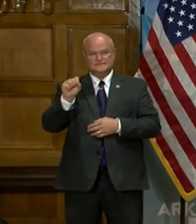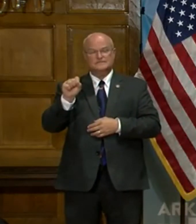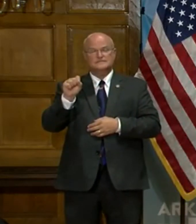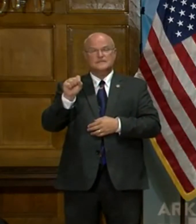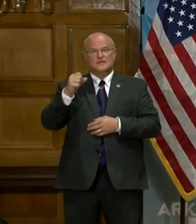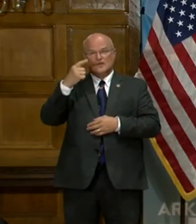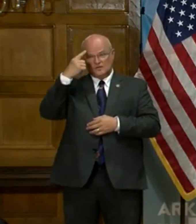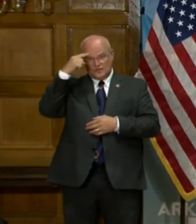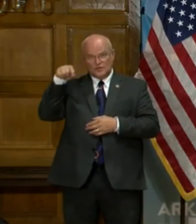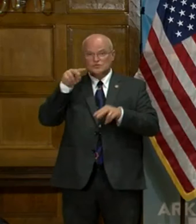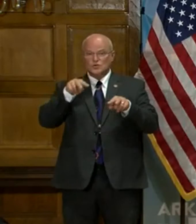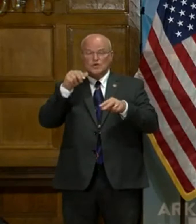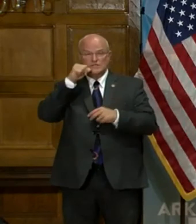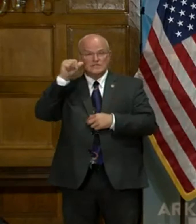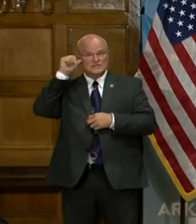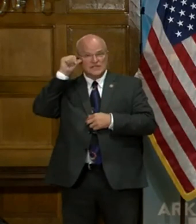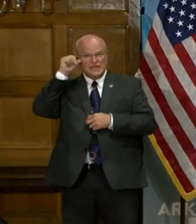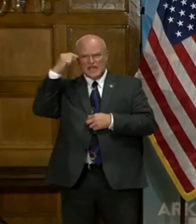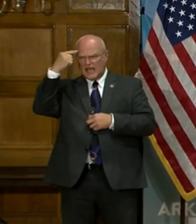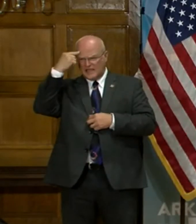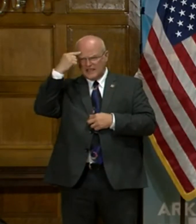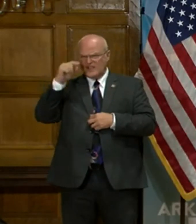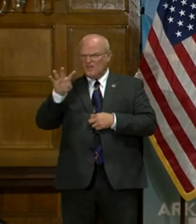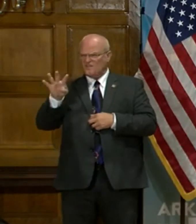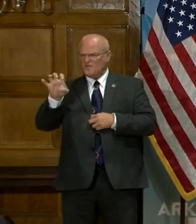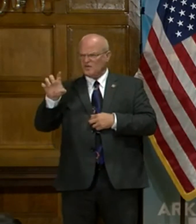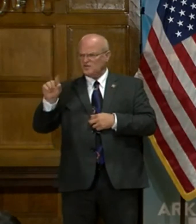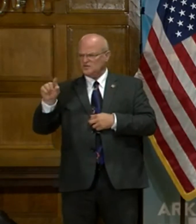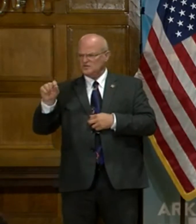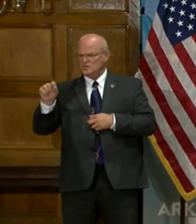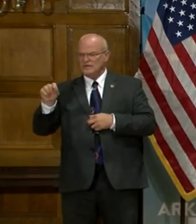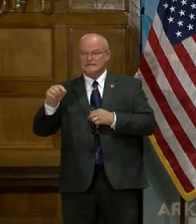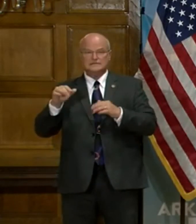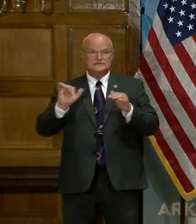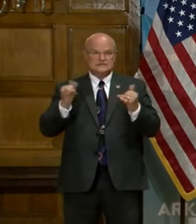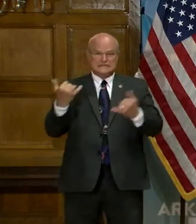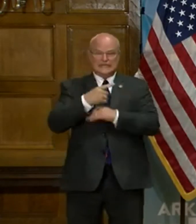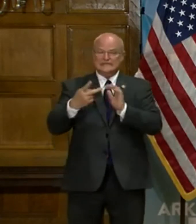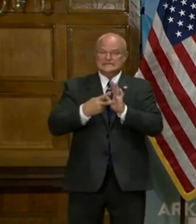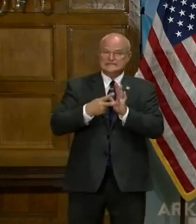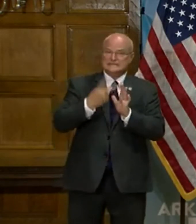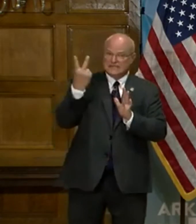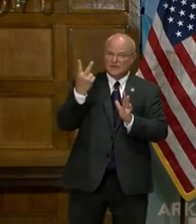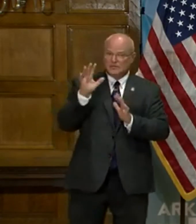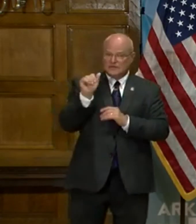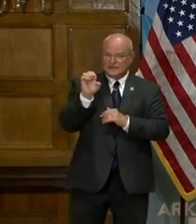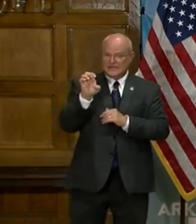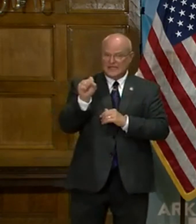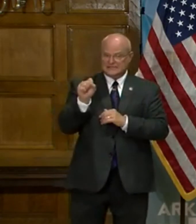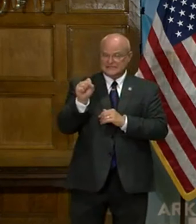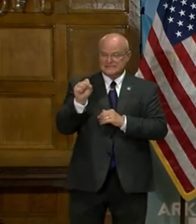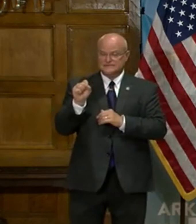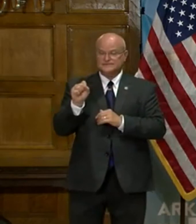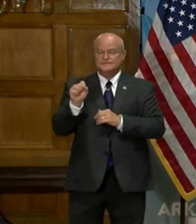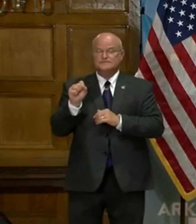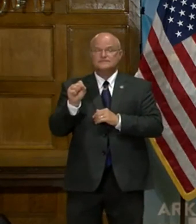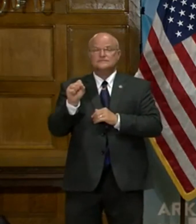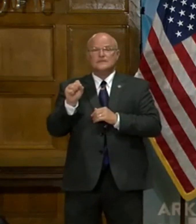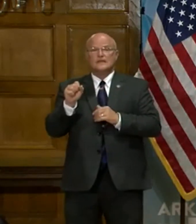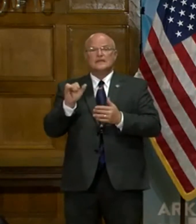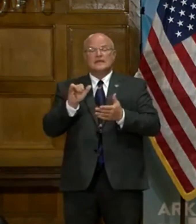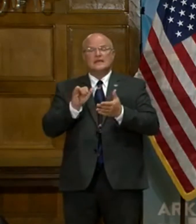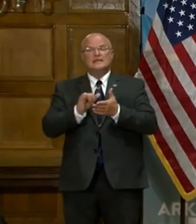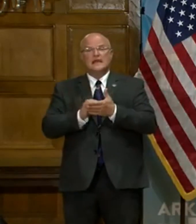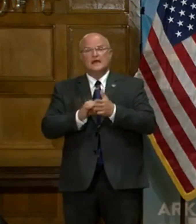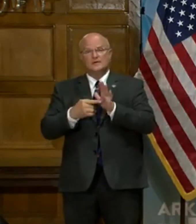And for those who watched it yesterday, I believe it was 420, so that's a double of the cases that we had yesterday.